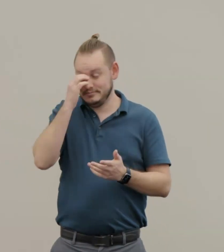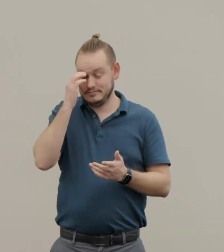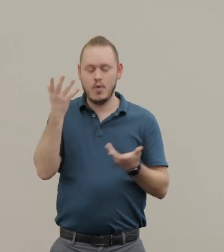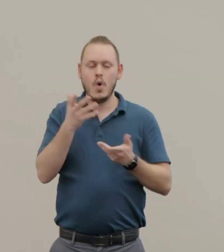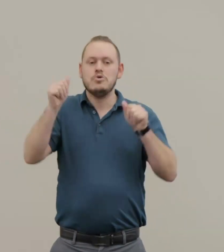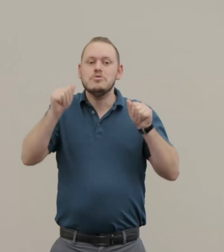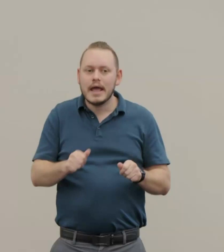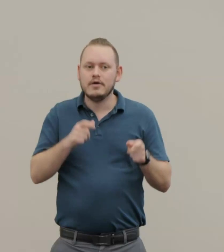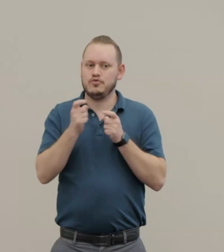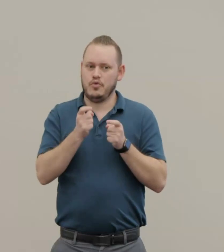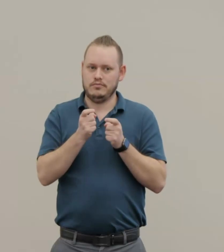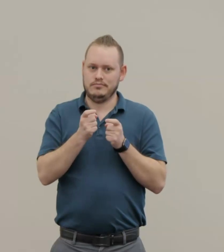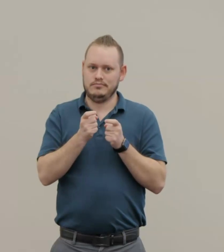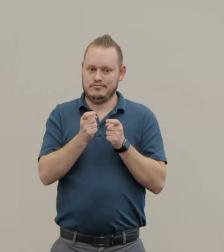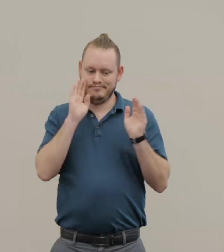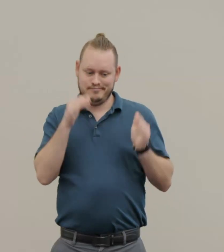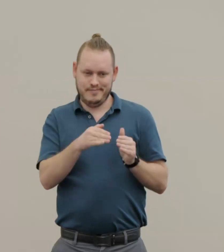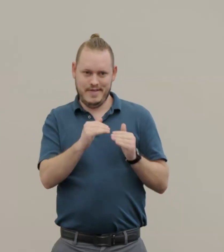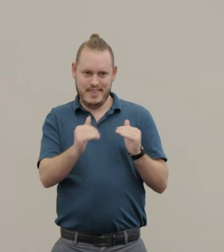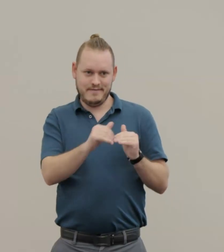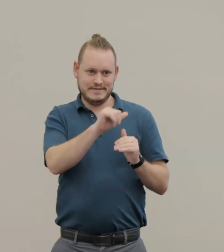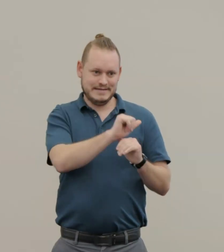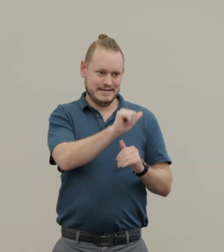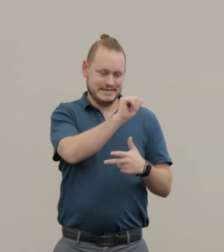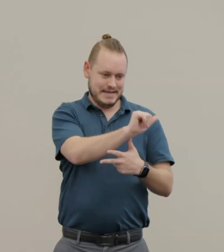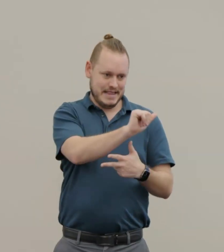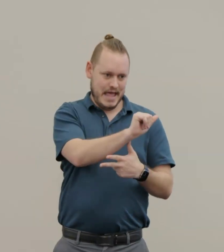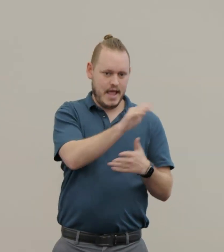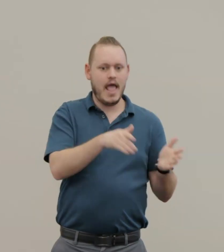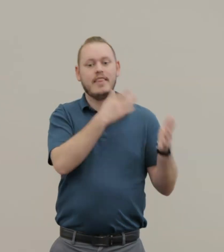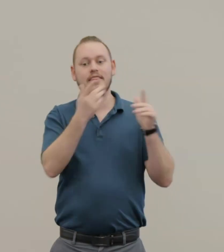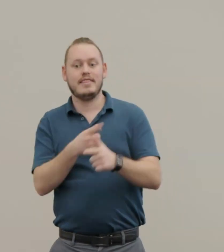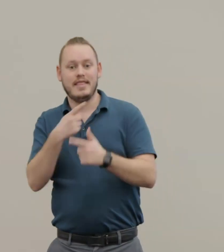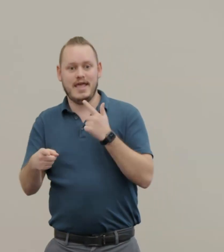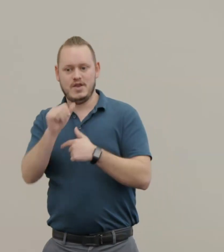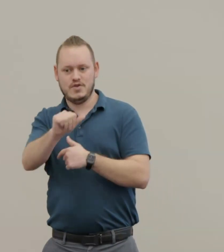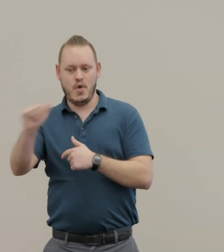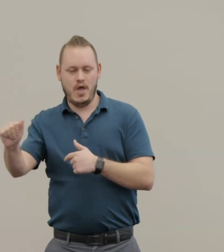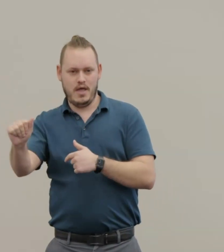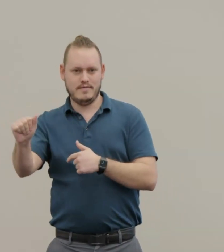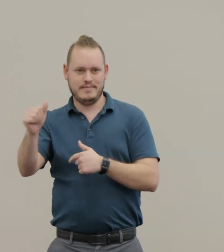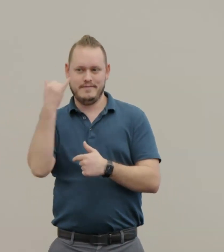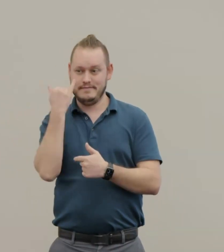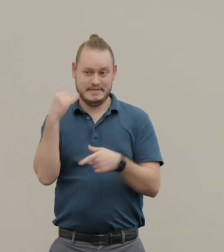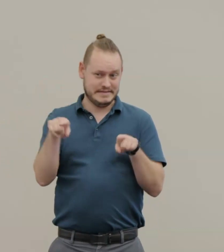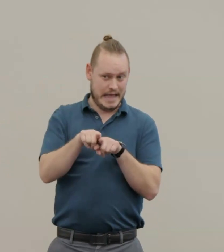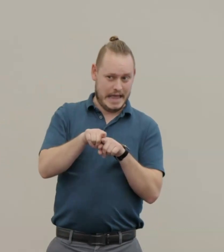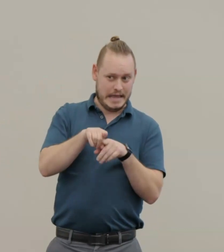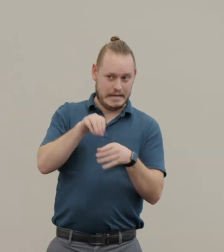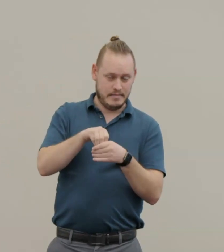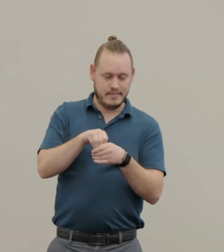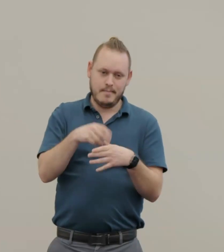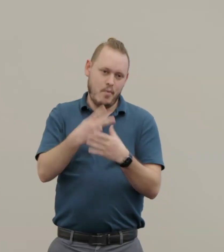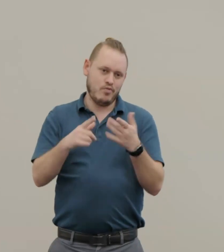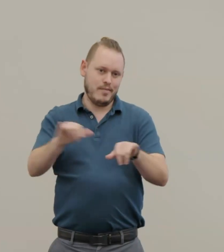what's within your control, level single A, level double A, unless those are in the same component, in which case you might want to take them at the same